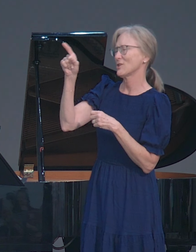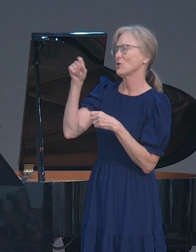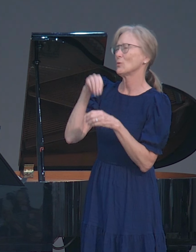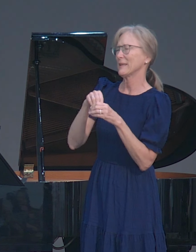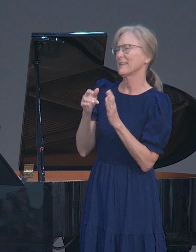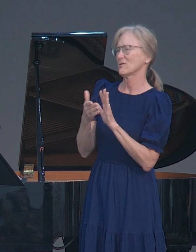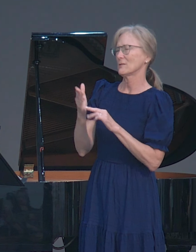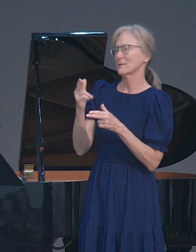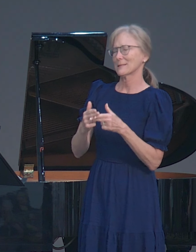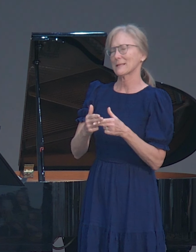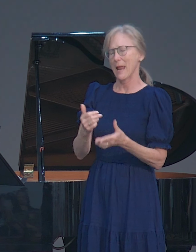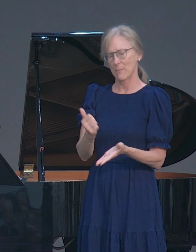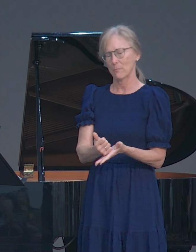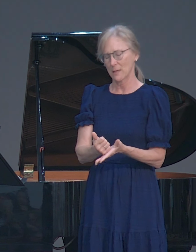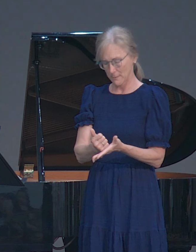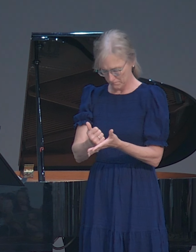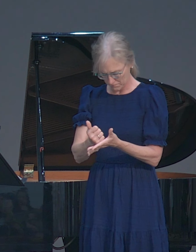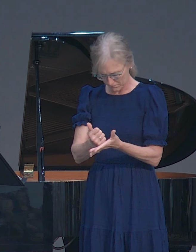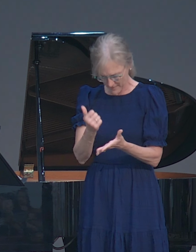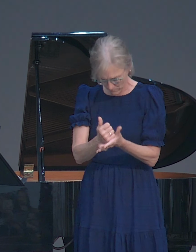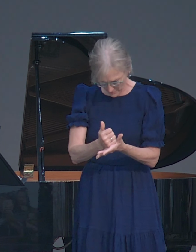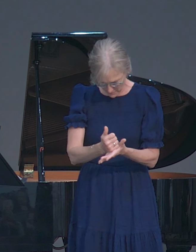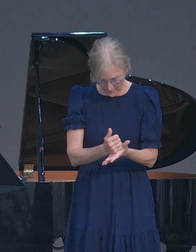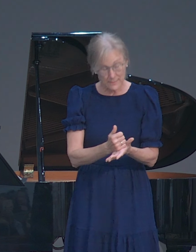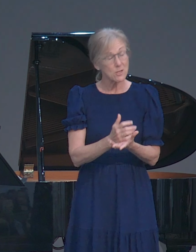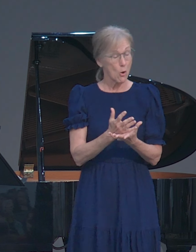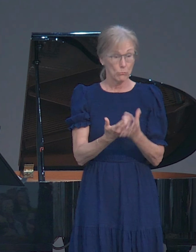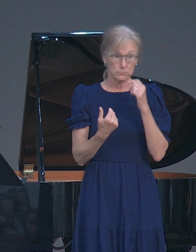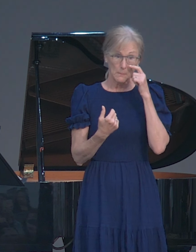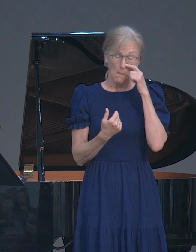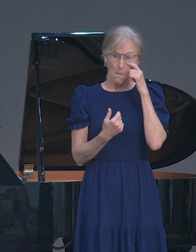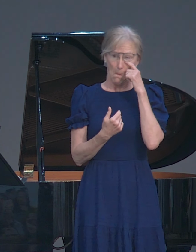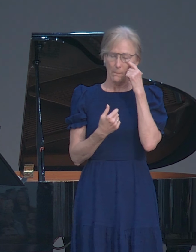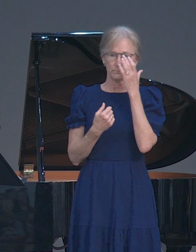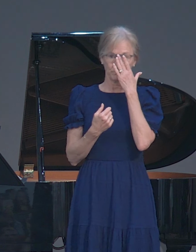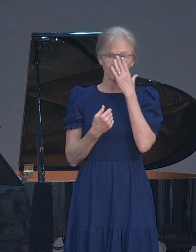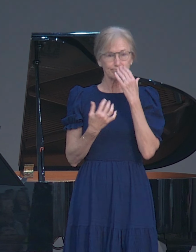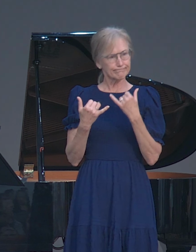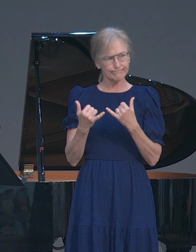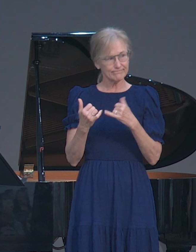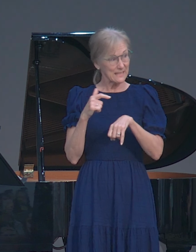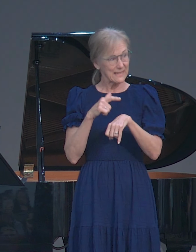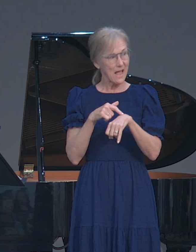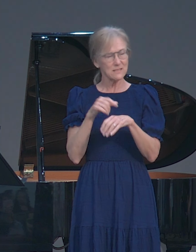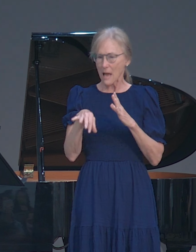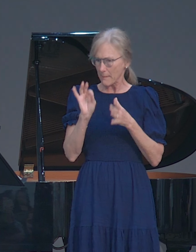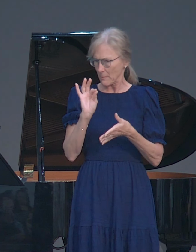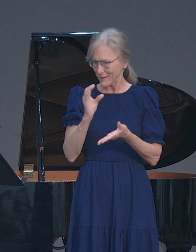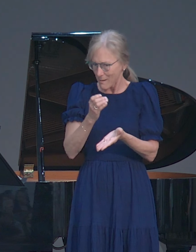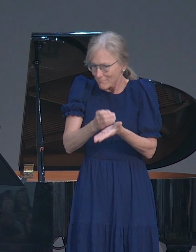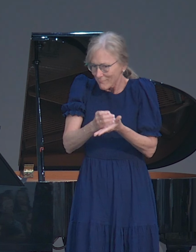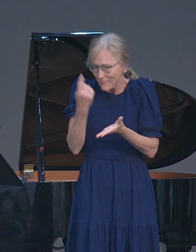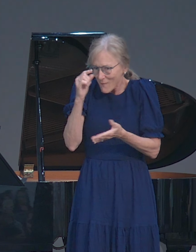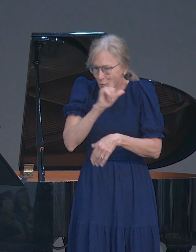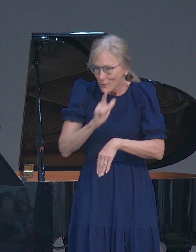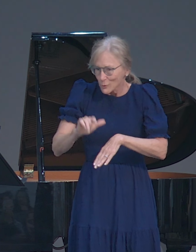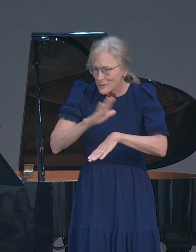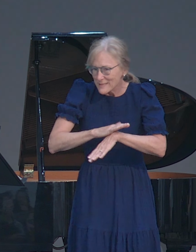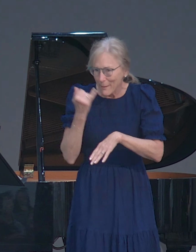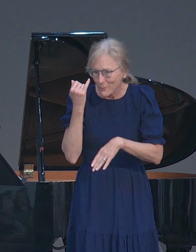pray. Amen. Amen. Well, if you didn't obtain one of the little communion cups when you came in, you can